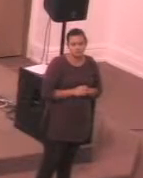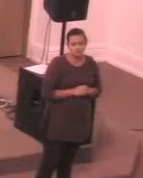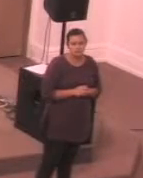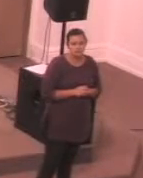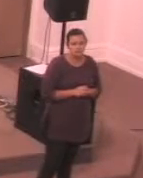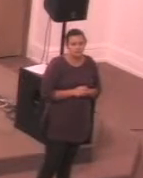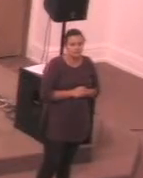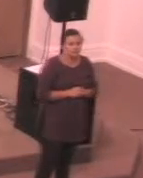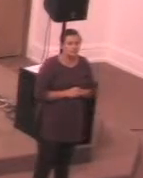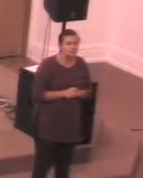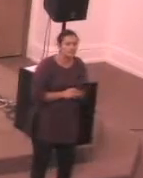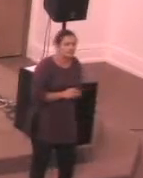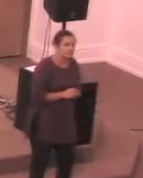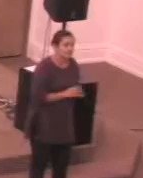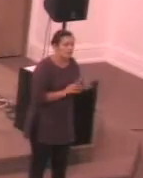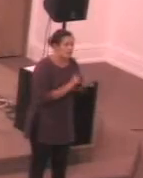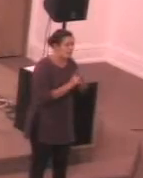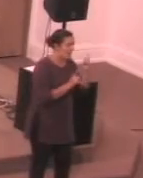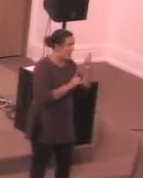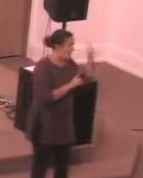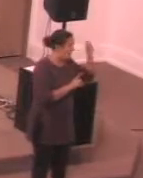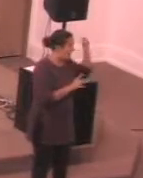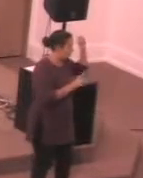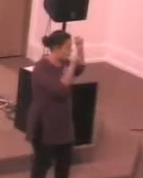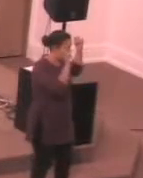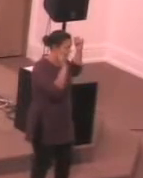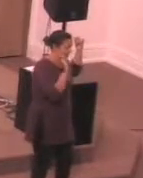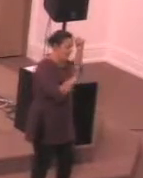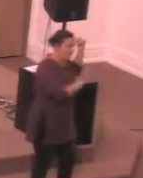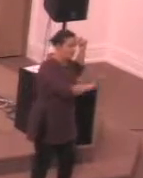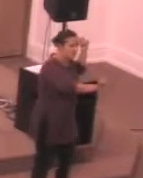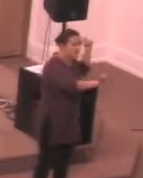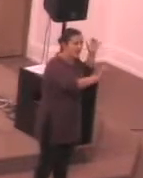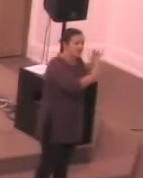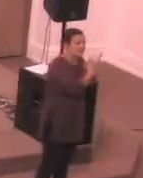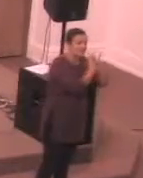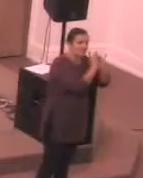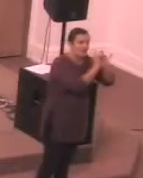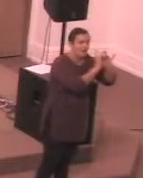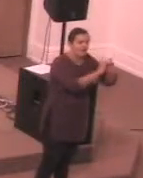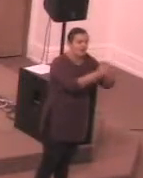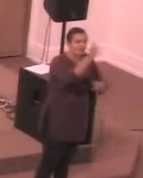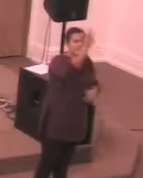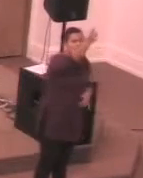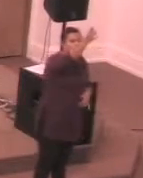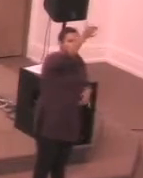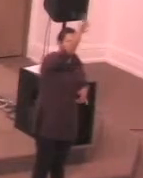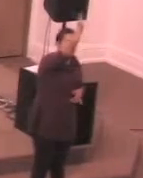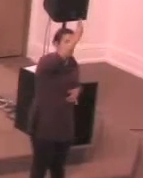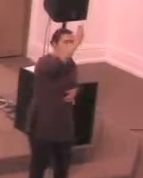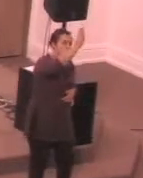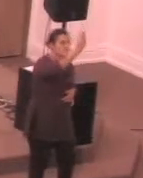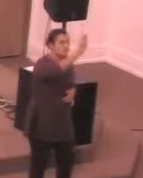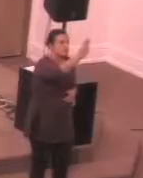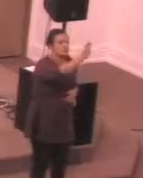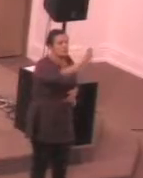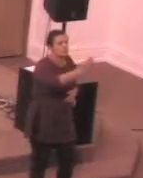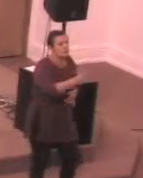From everlasting to everlasting,